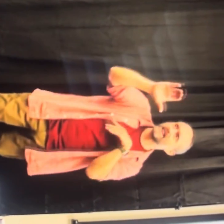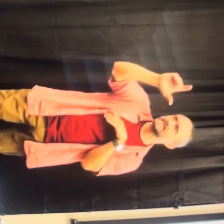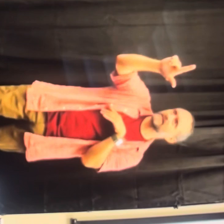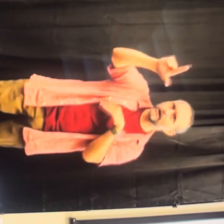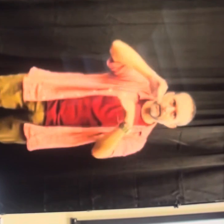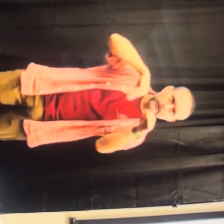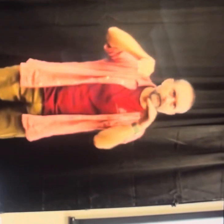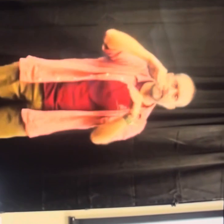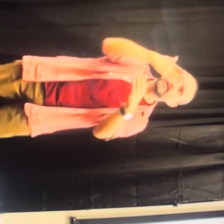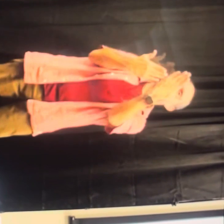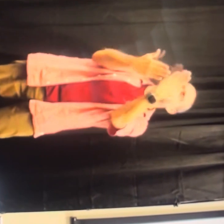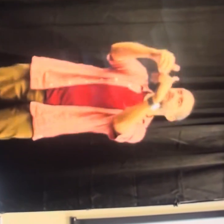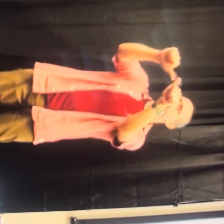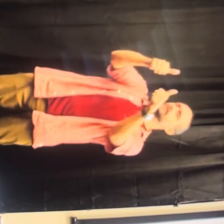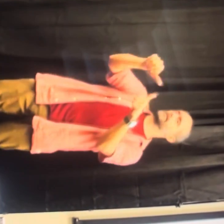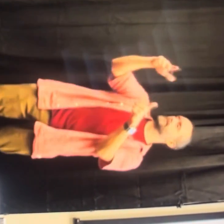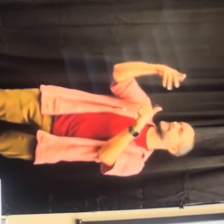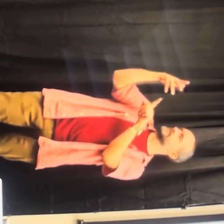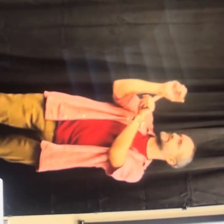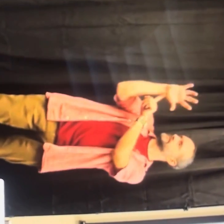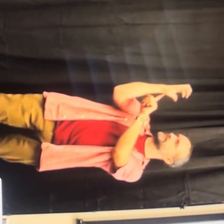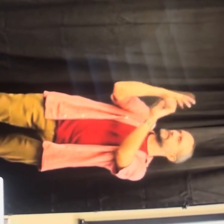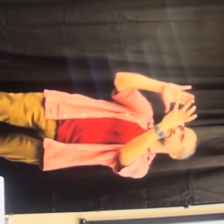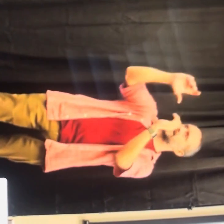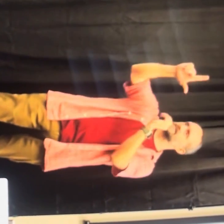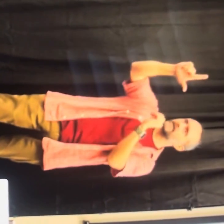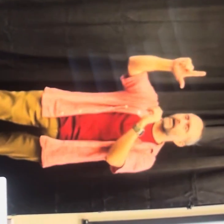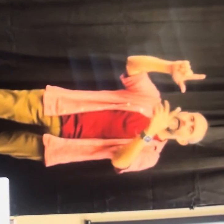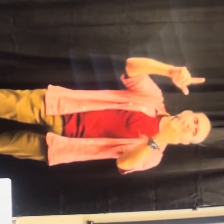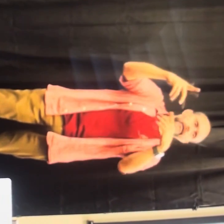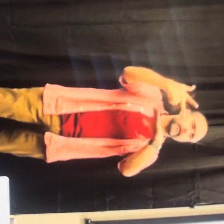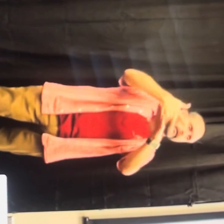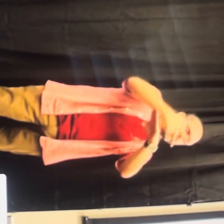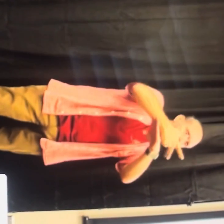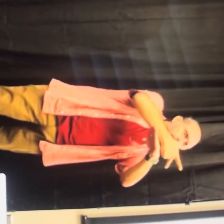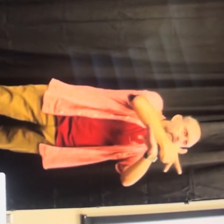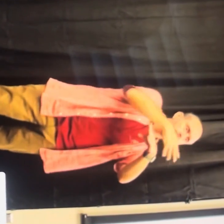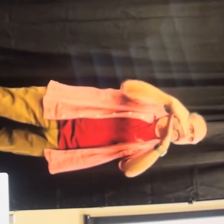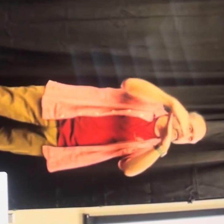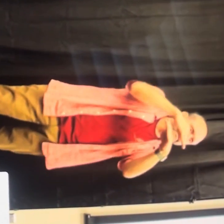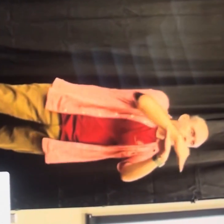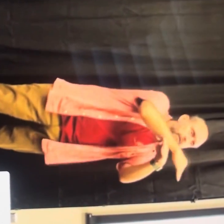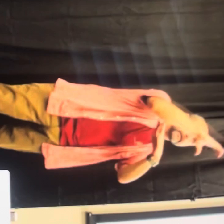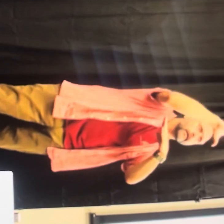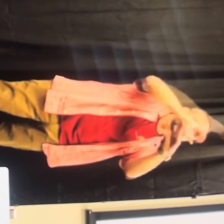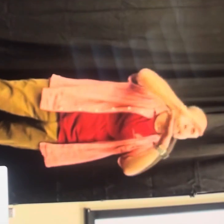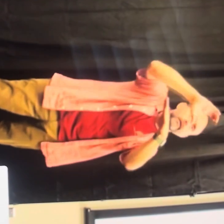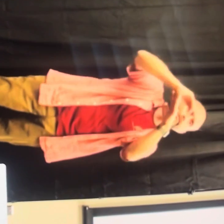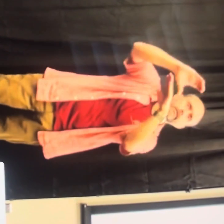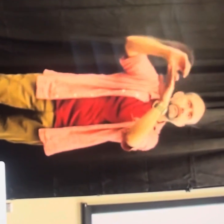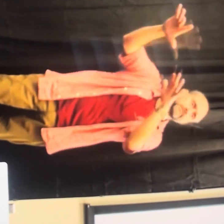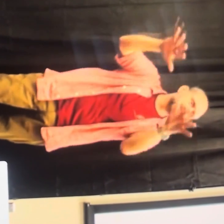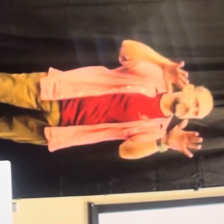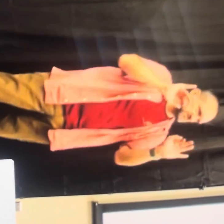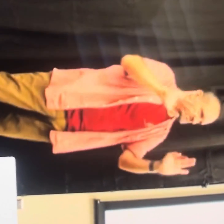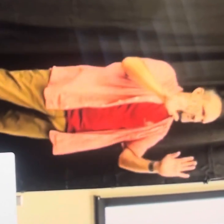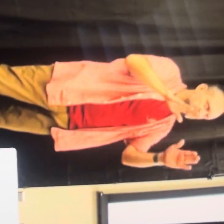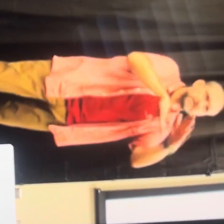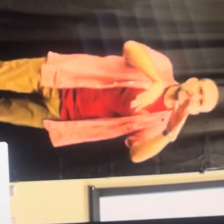Classifiers in movement and hand shape. Using classifiers. You know, how using a car and then rocks